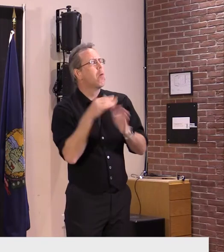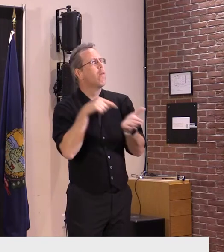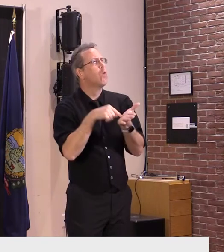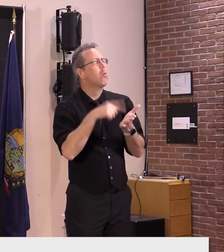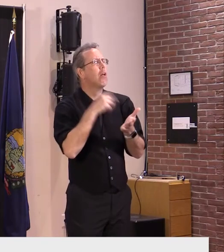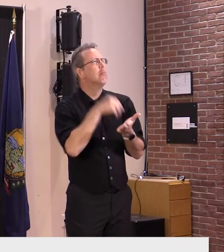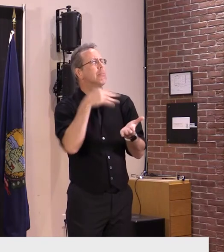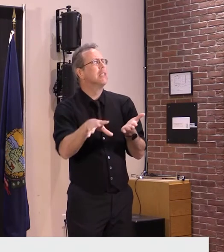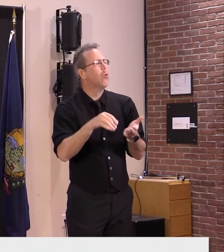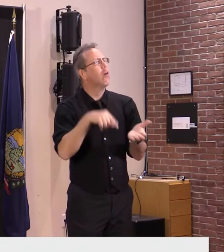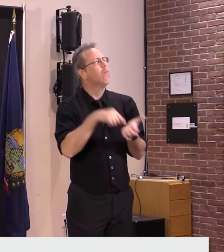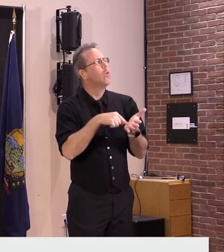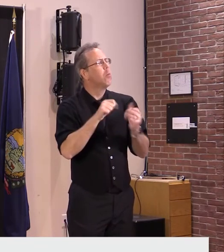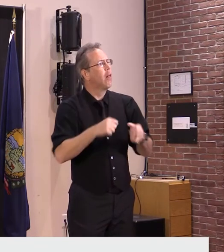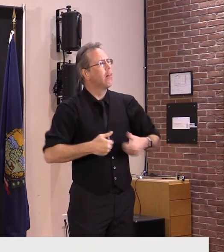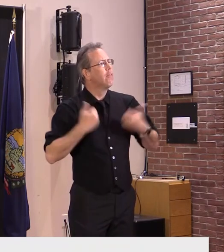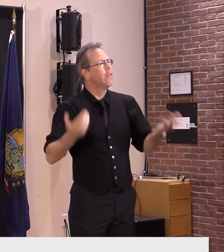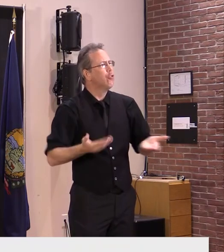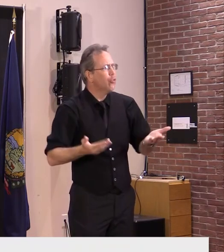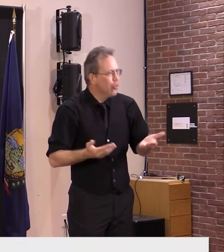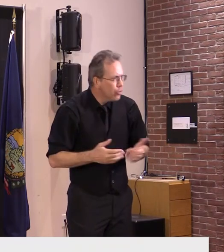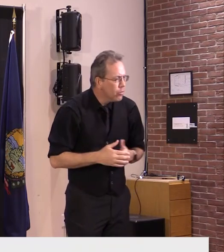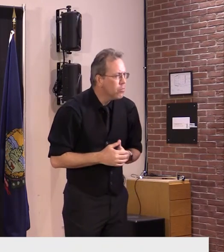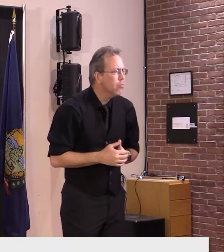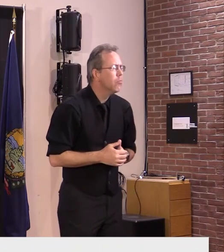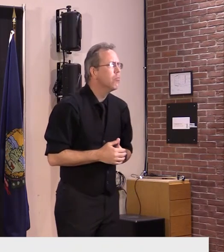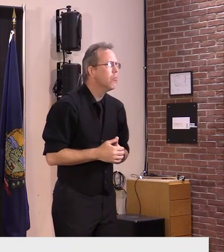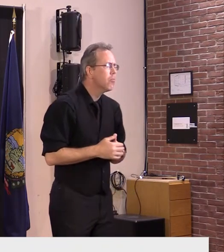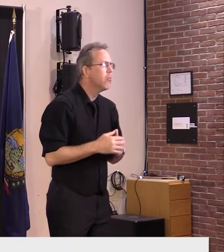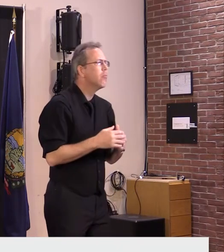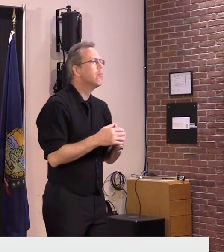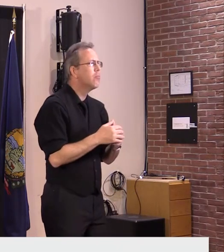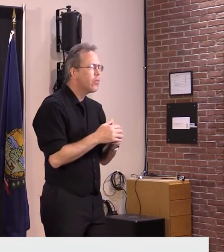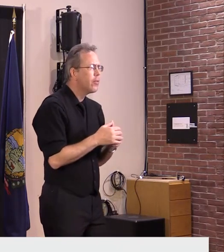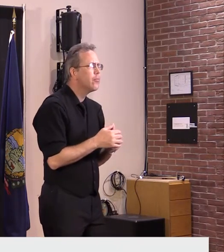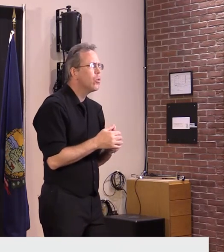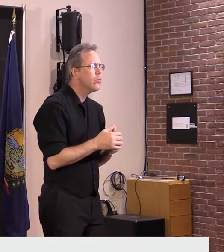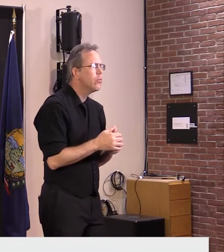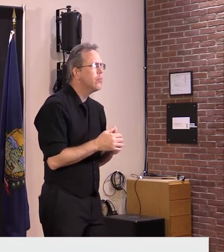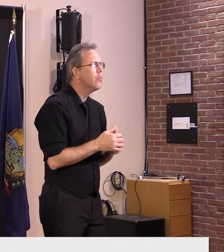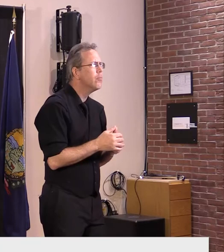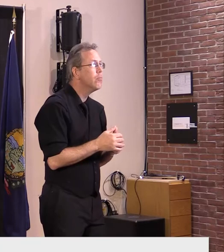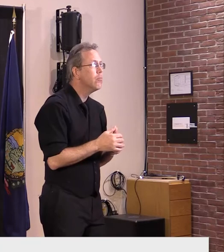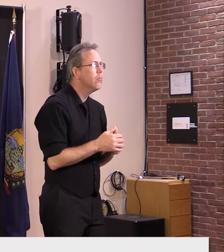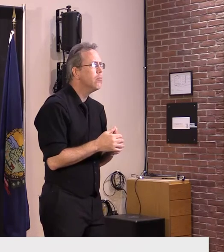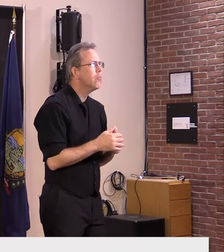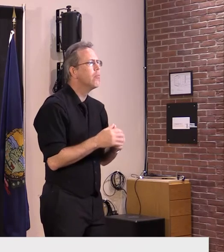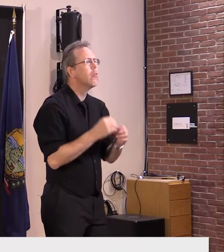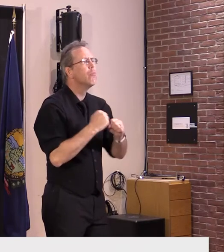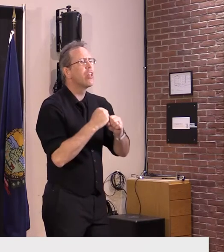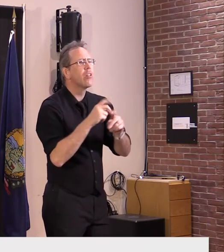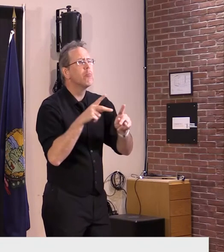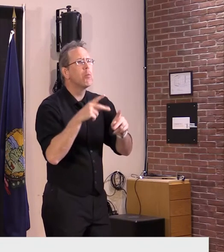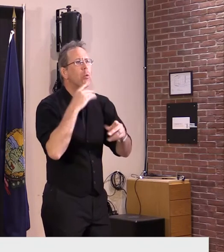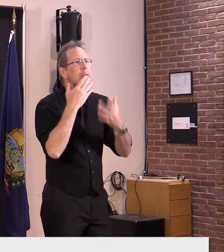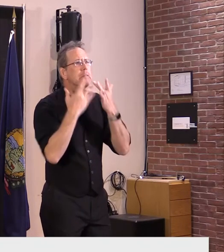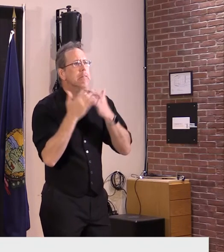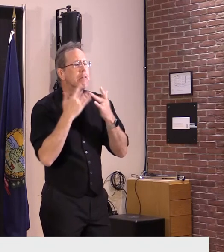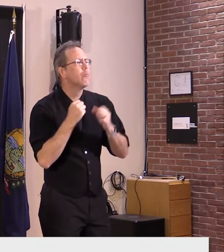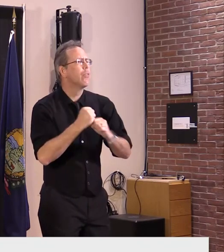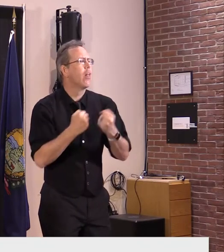single day. And trying to put this money into this investment money, ARPA money in